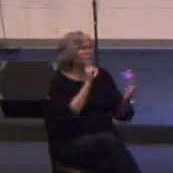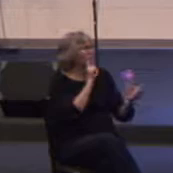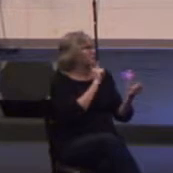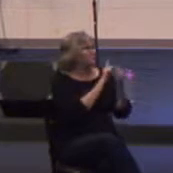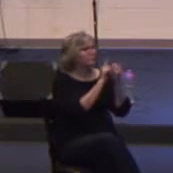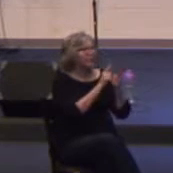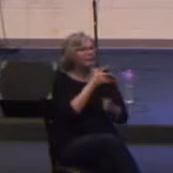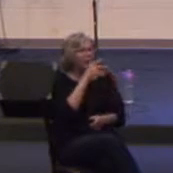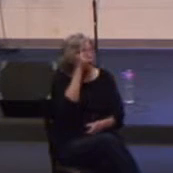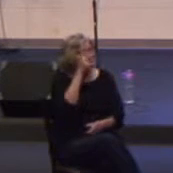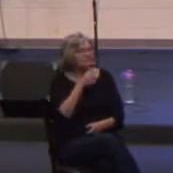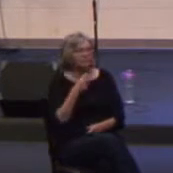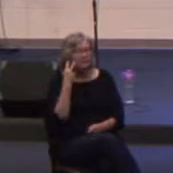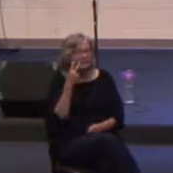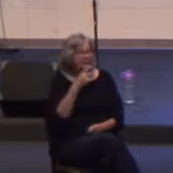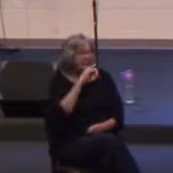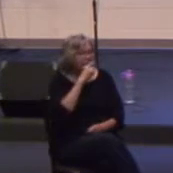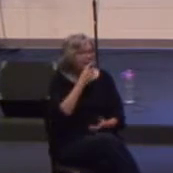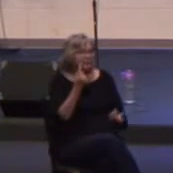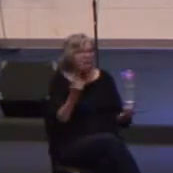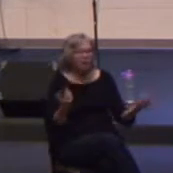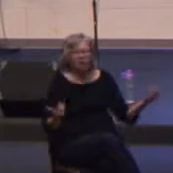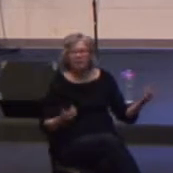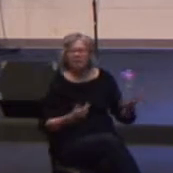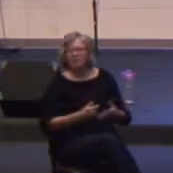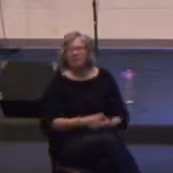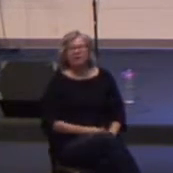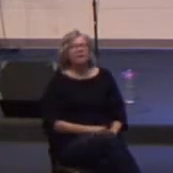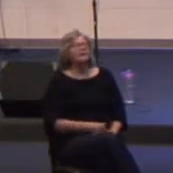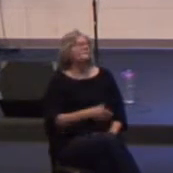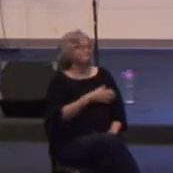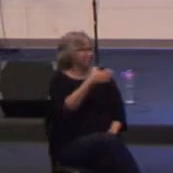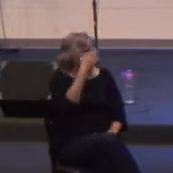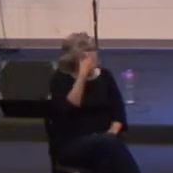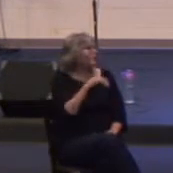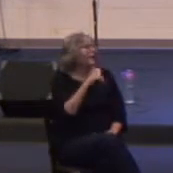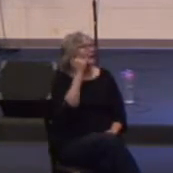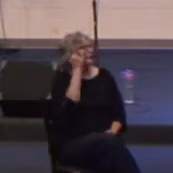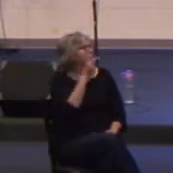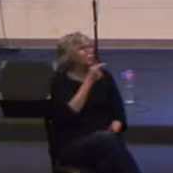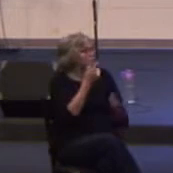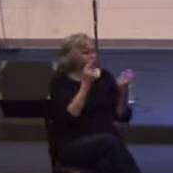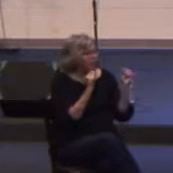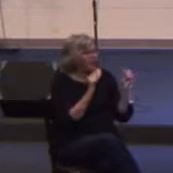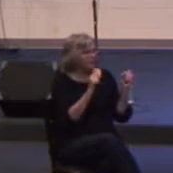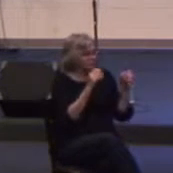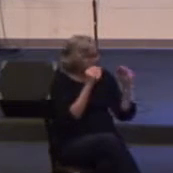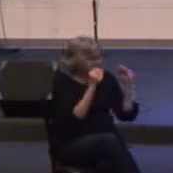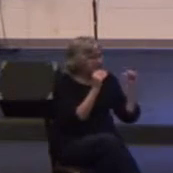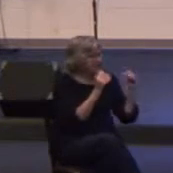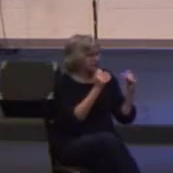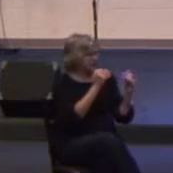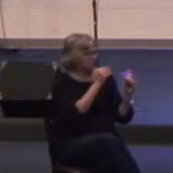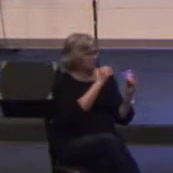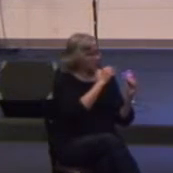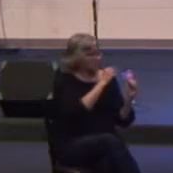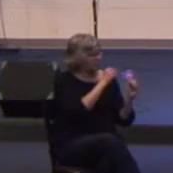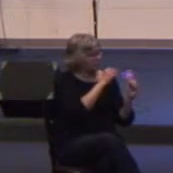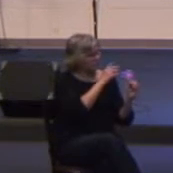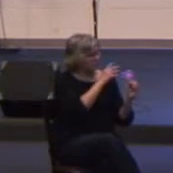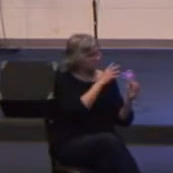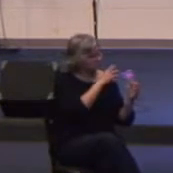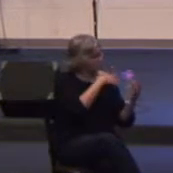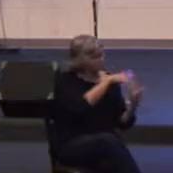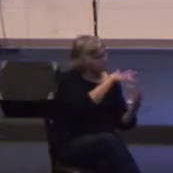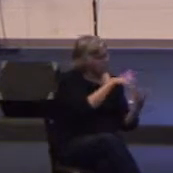a kid somewhere, you know, like if you've ever tried to parent or teach or be around a kid, if all you do is